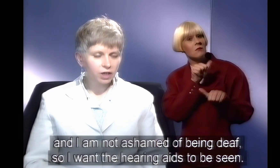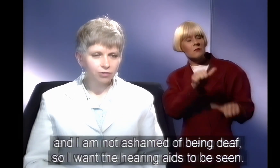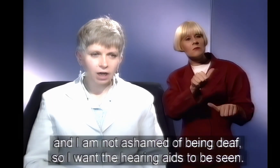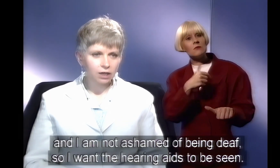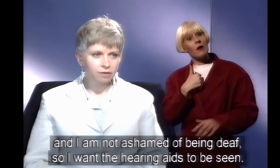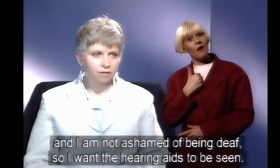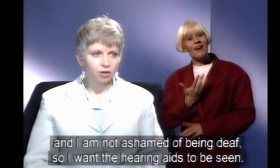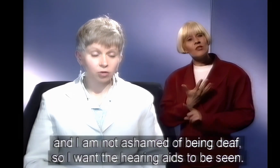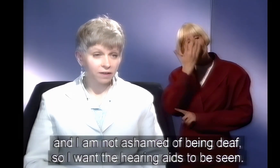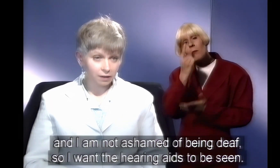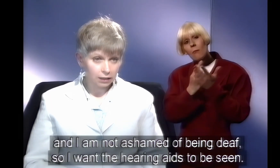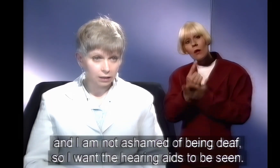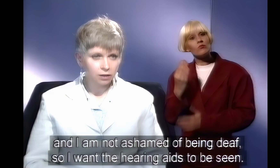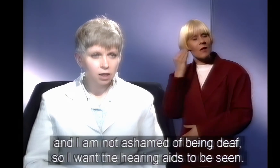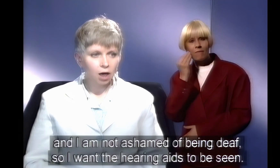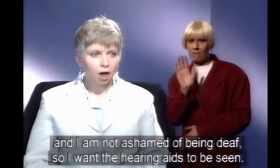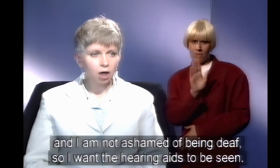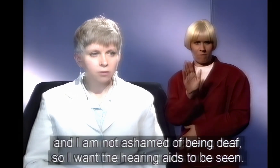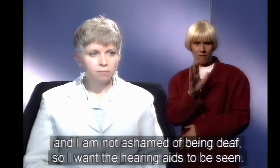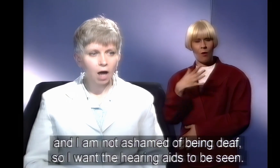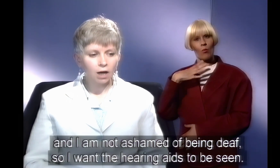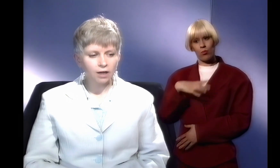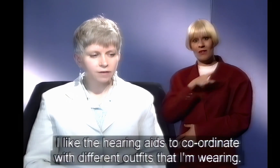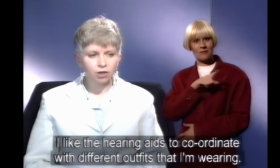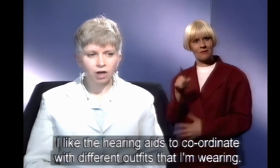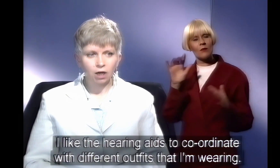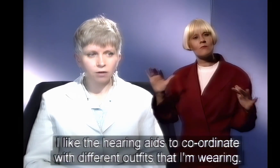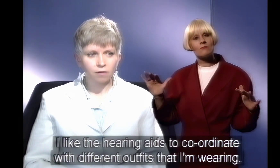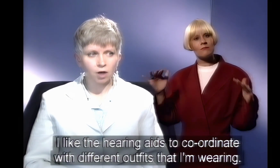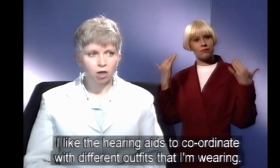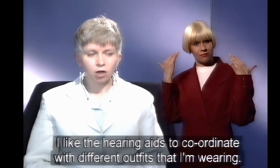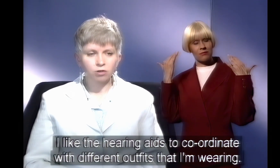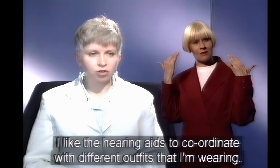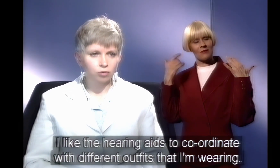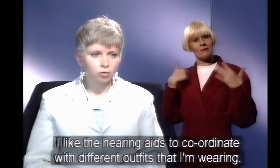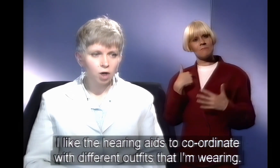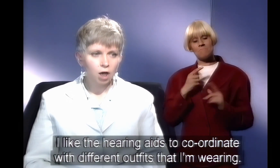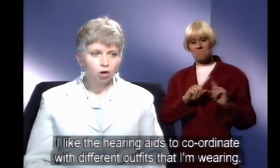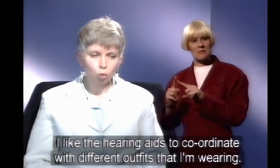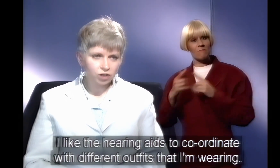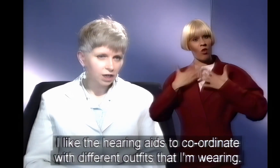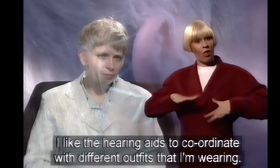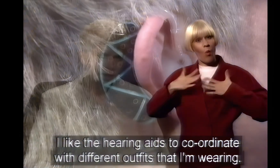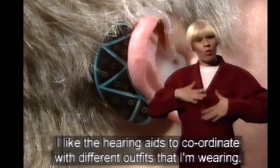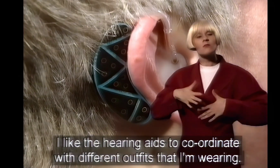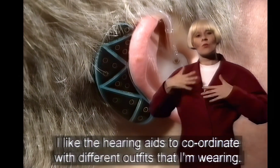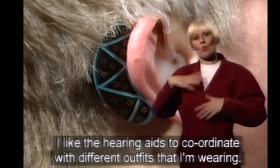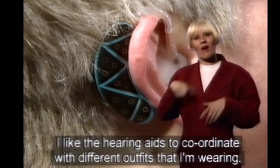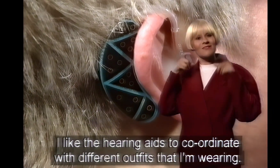hearing aids to be seen. I like the hearing aids to coordinate maybe with different outfits